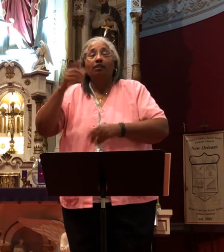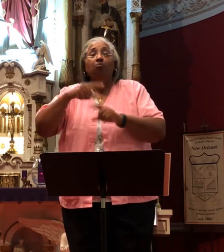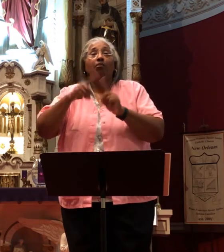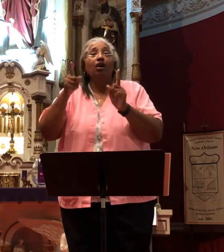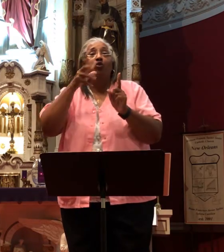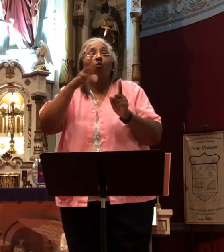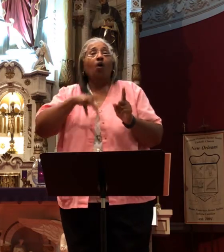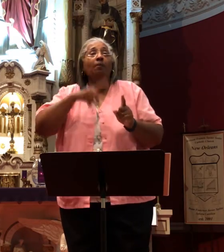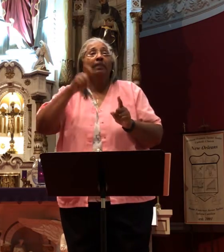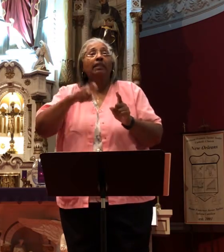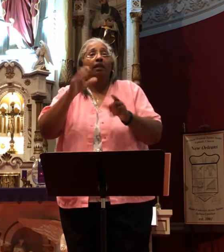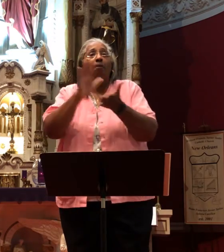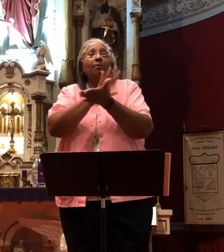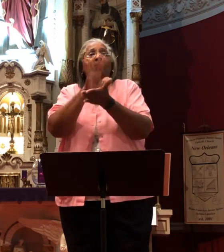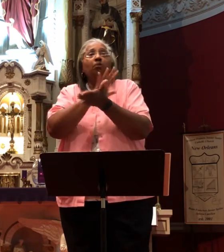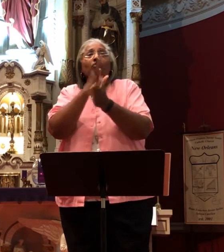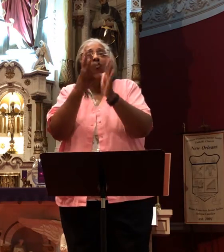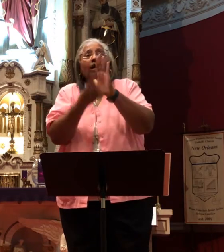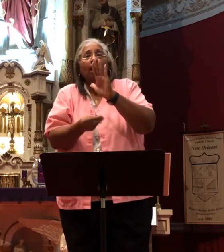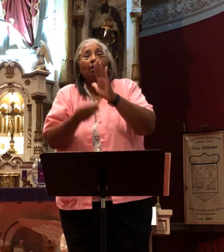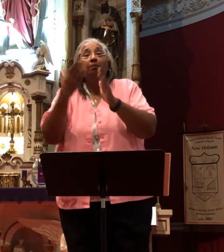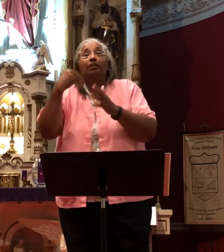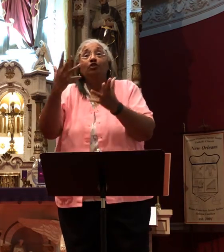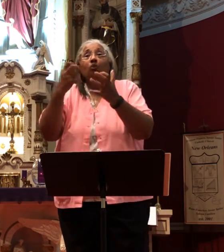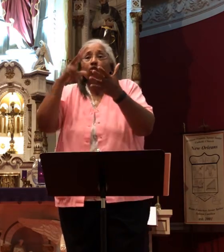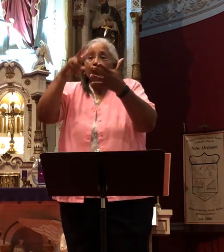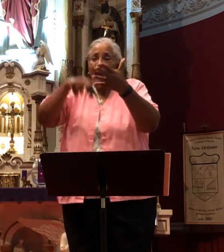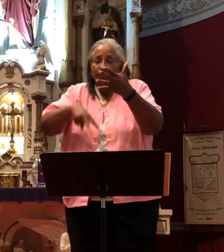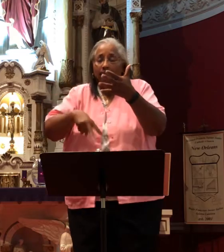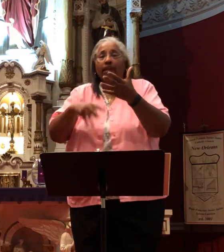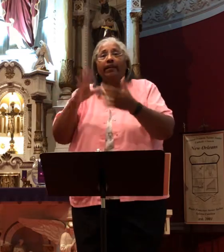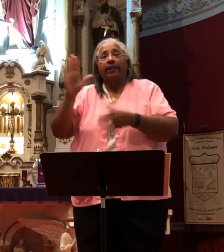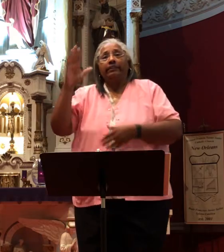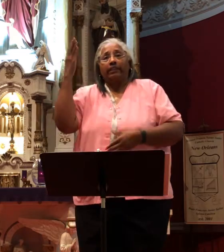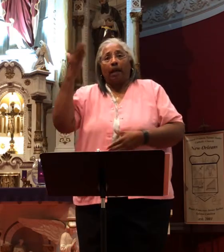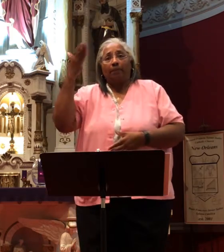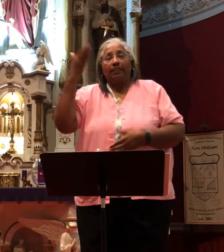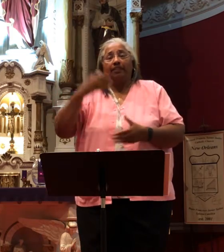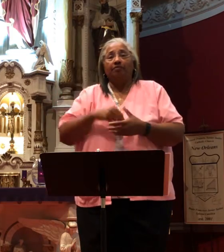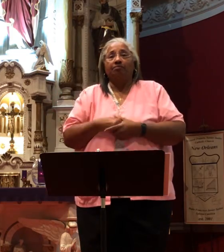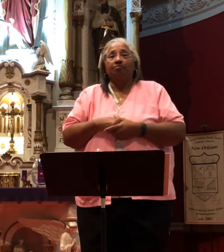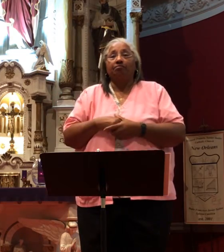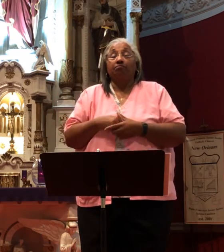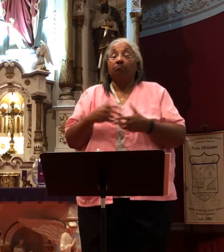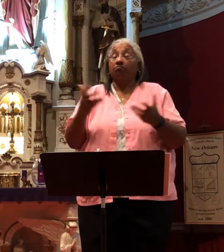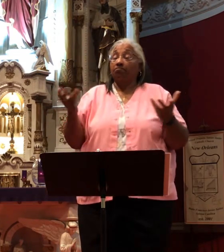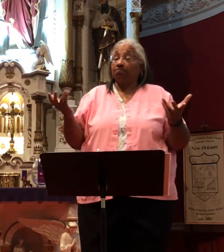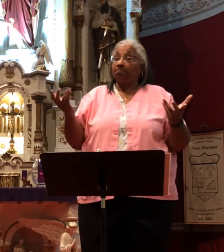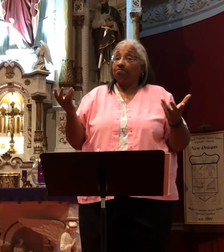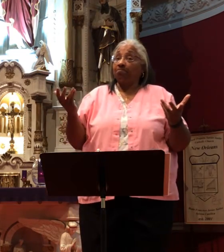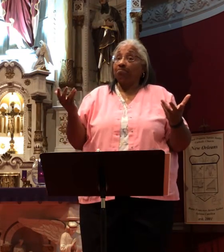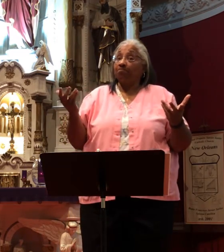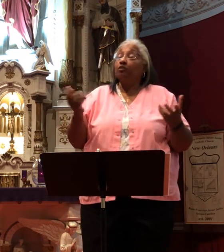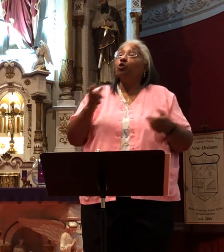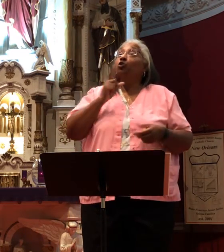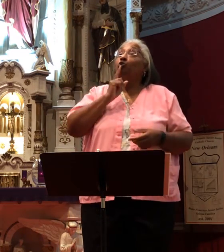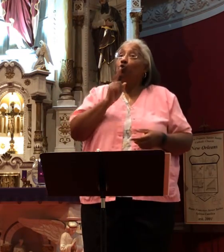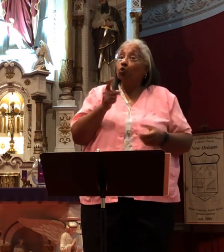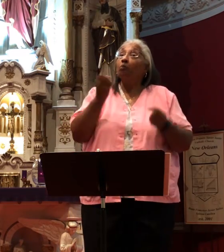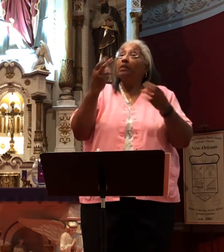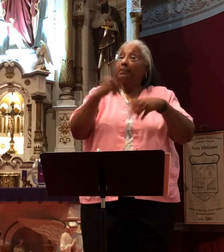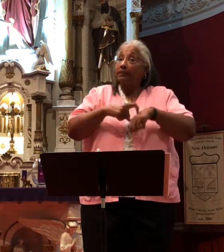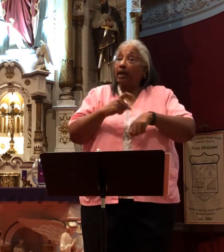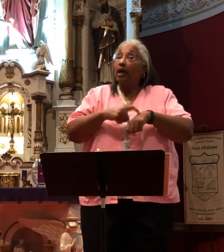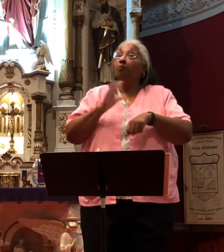needed was a copy so that she could know what he was saying. And isn't that true so many times in life